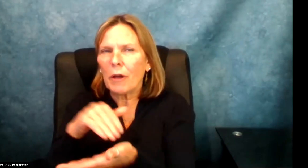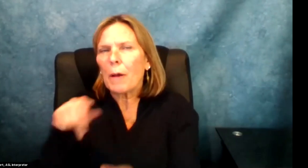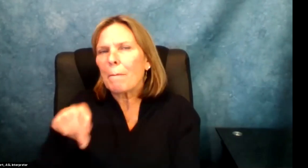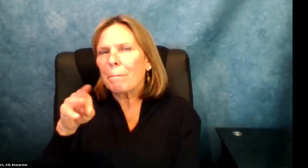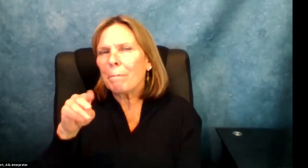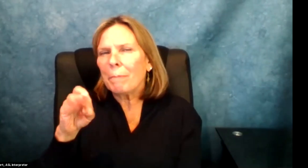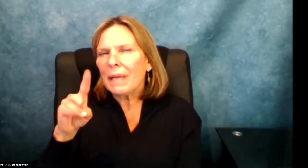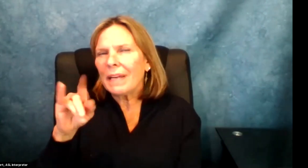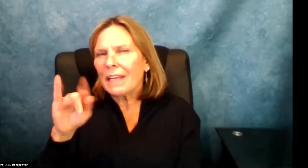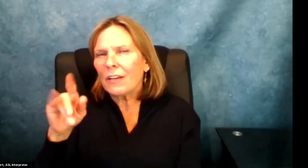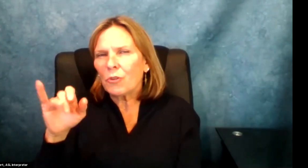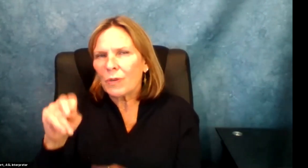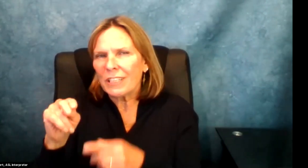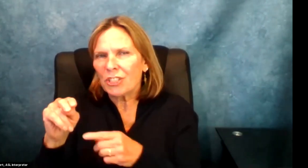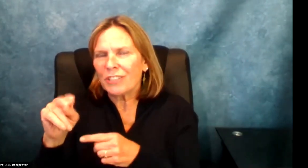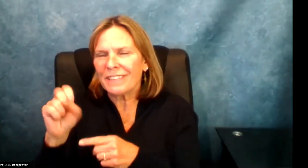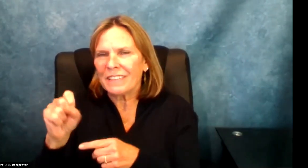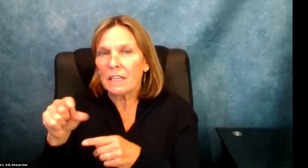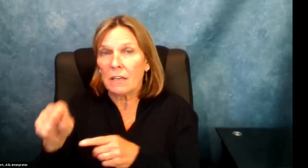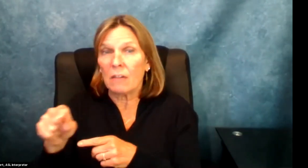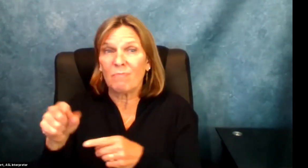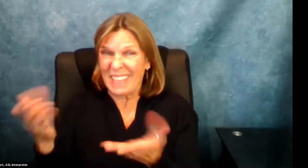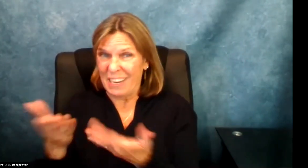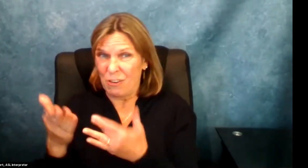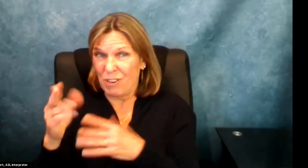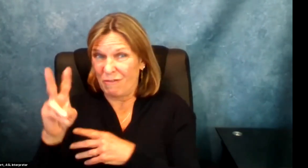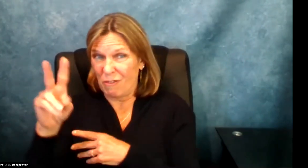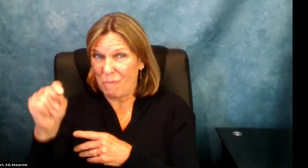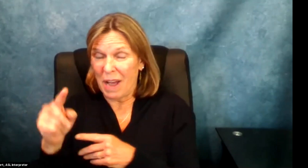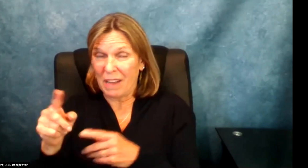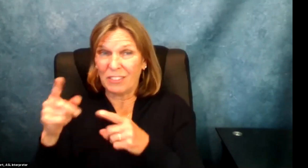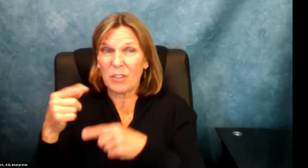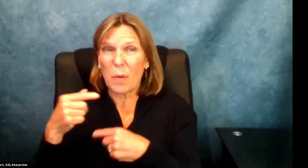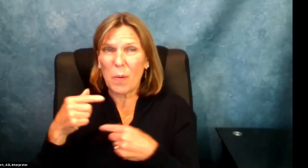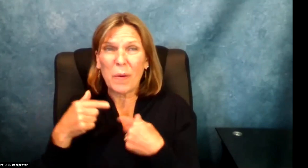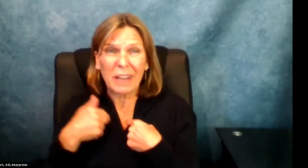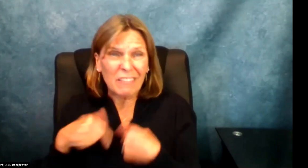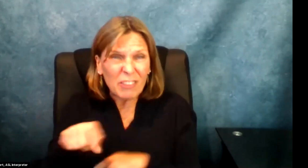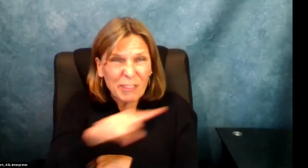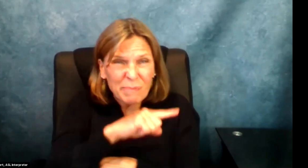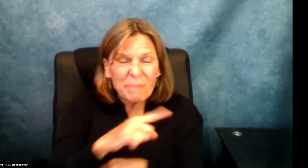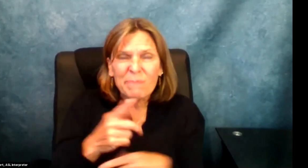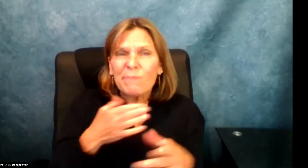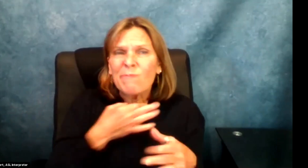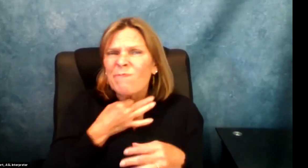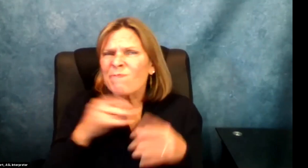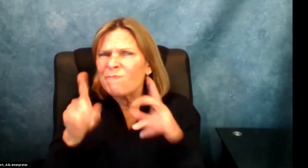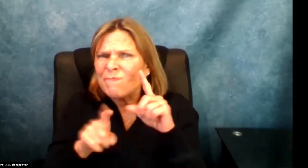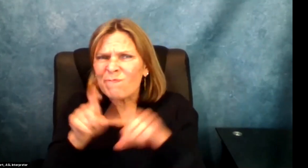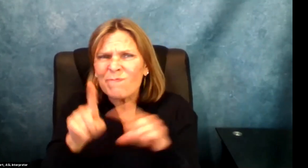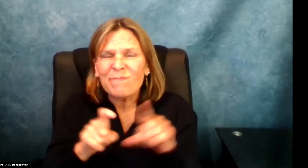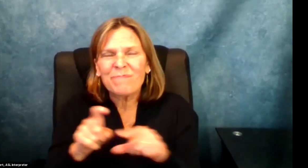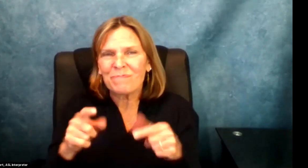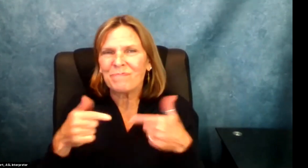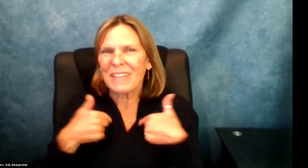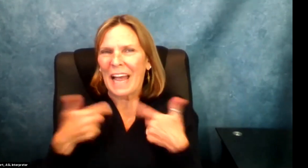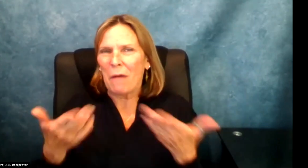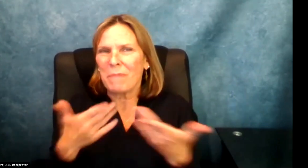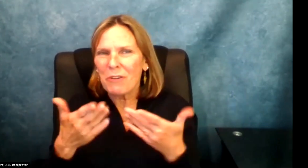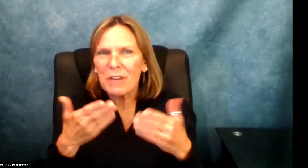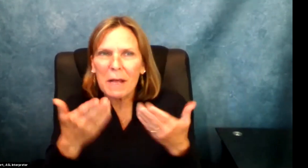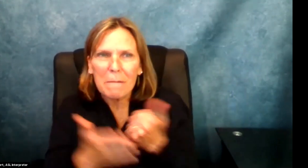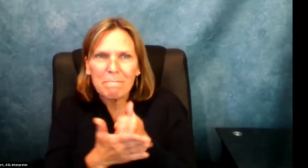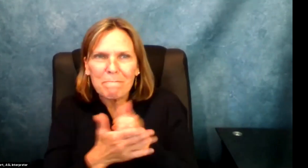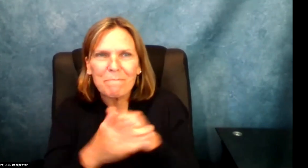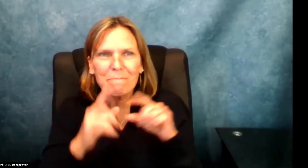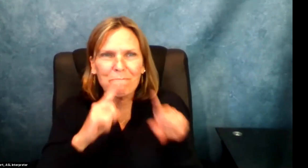community so that you feel like you can ask questions to your local pediatrician. So we are lucky enough to have Dr. Josh